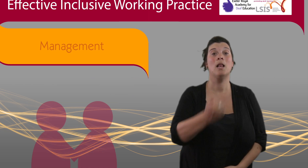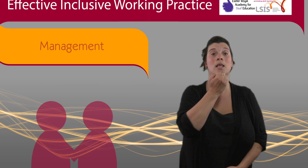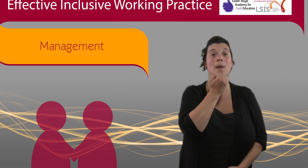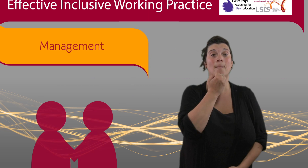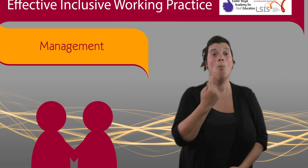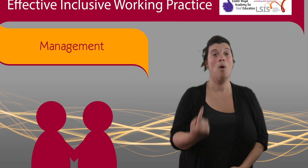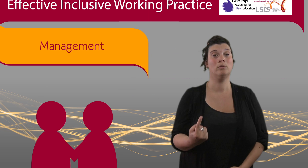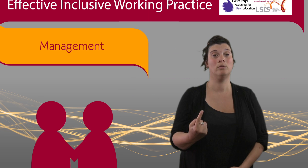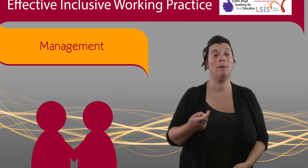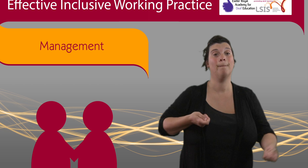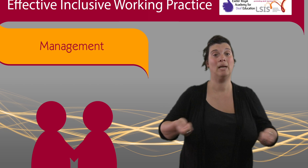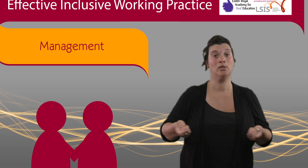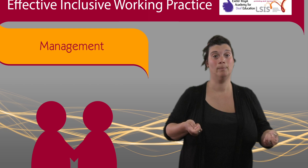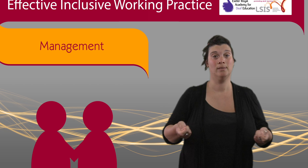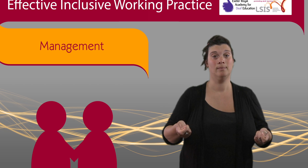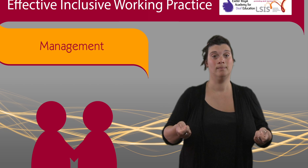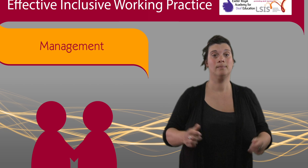Number 1, management.